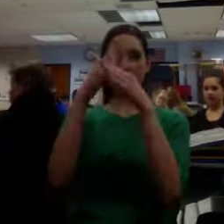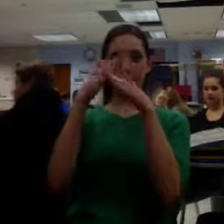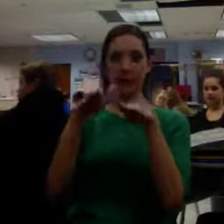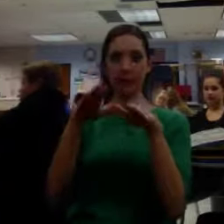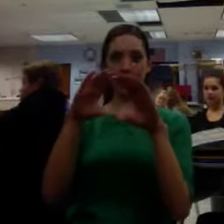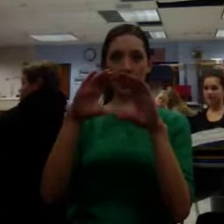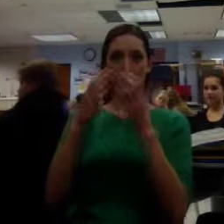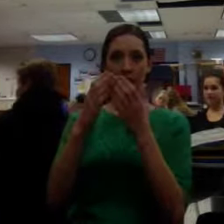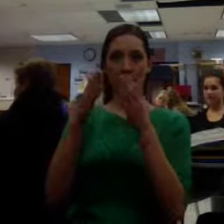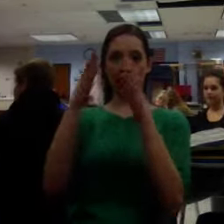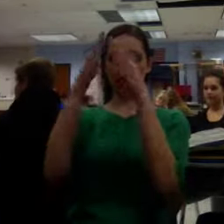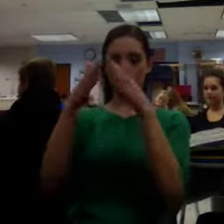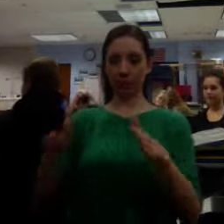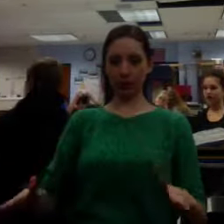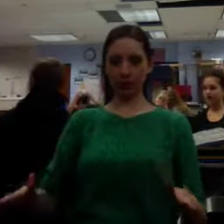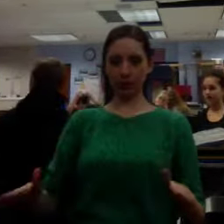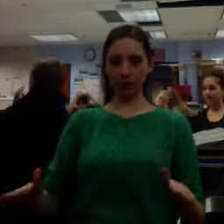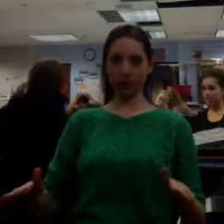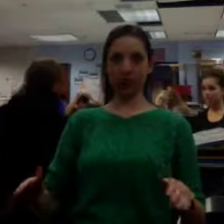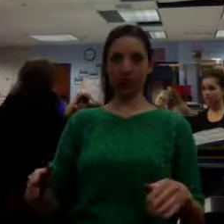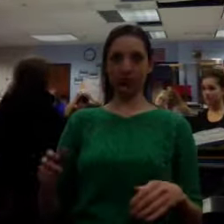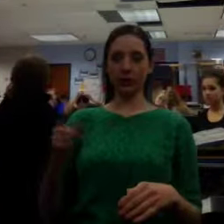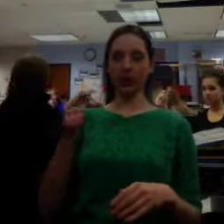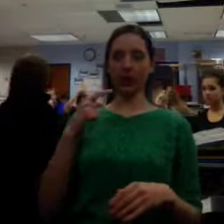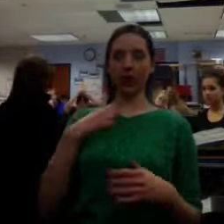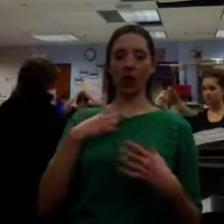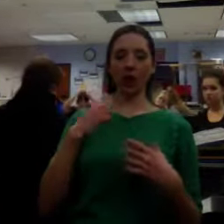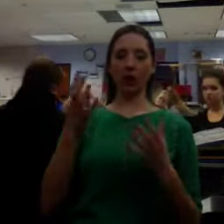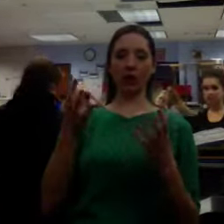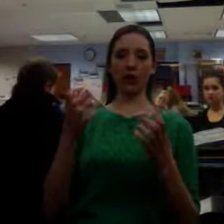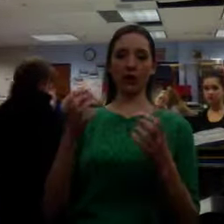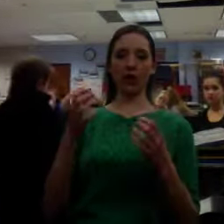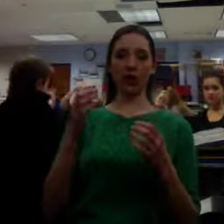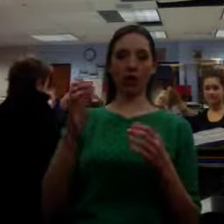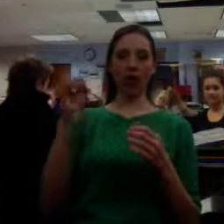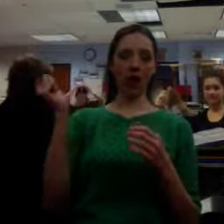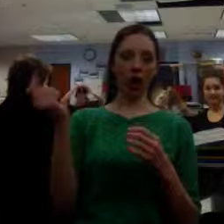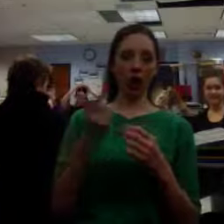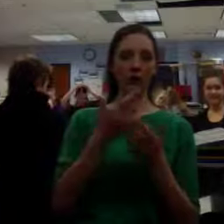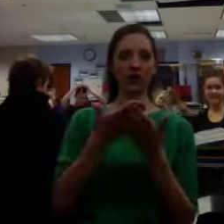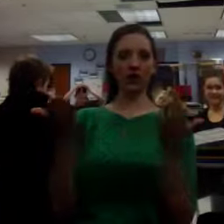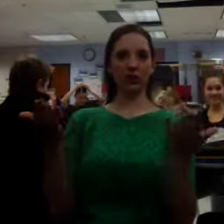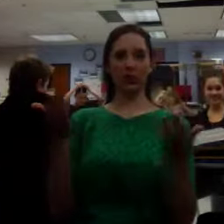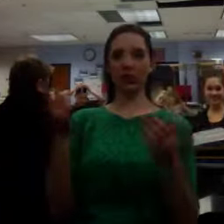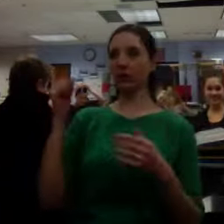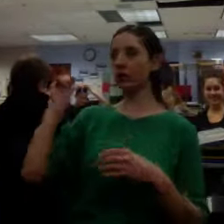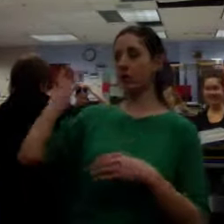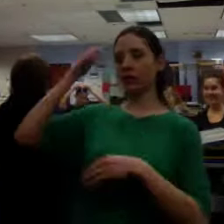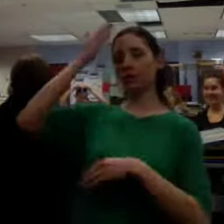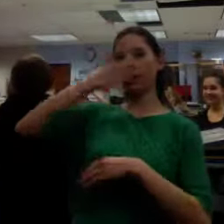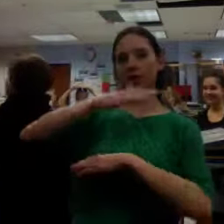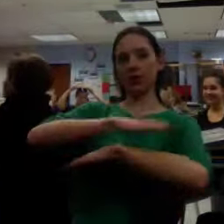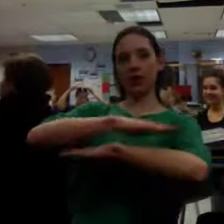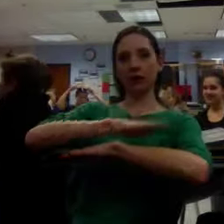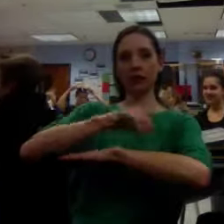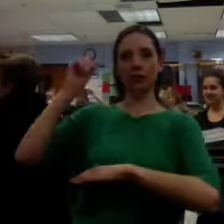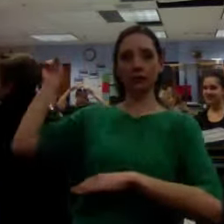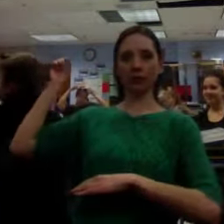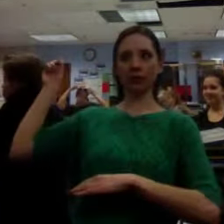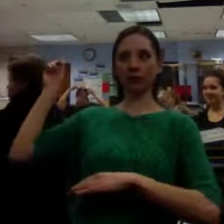out there. Okay. And then as you guys do things, what you're going to do is you're going